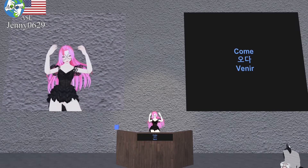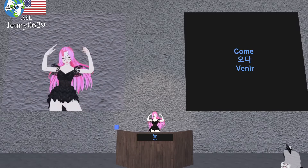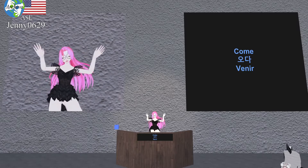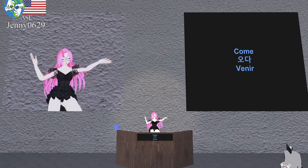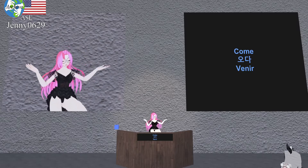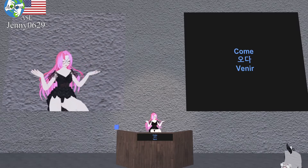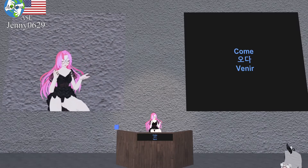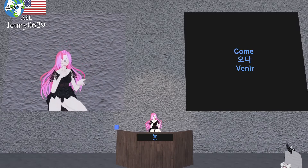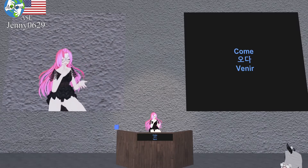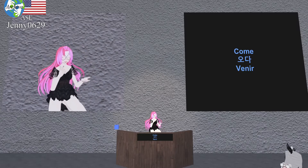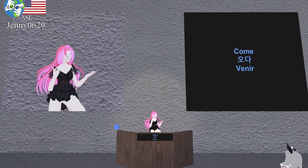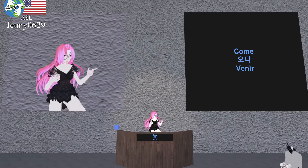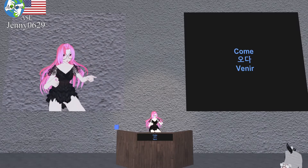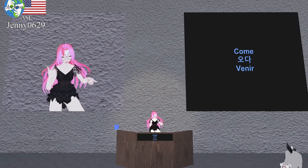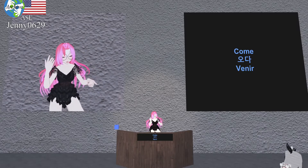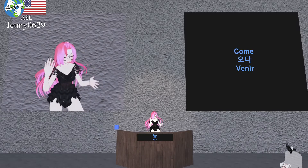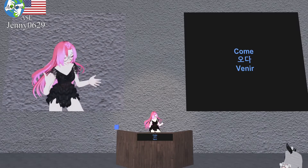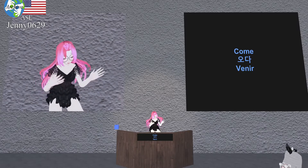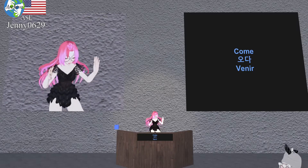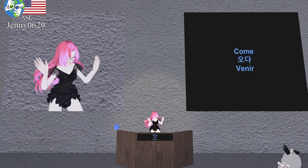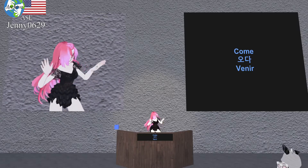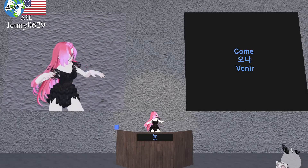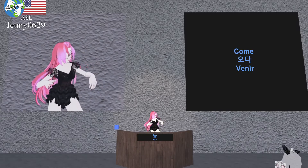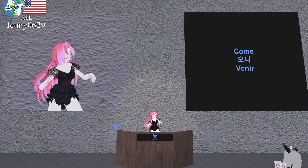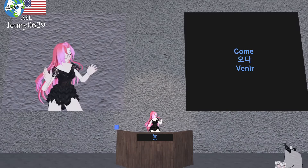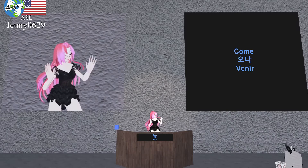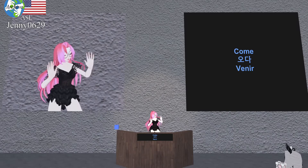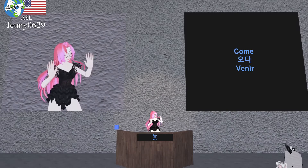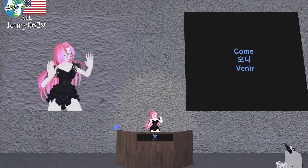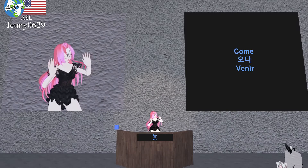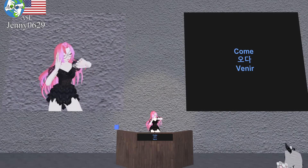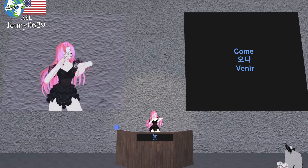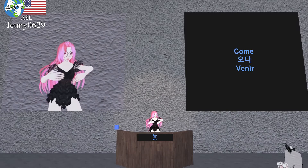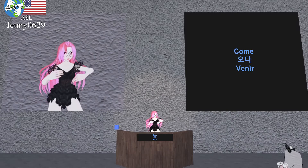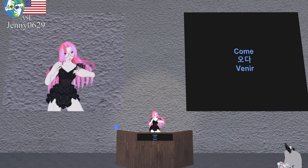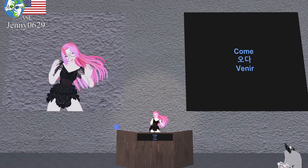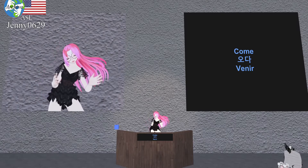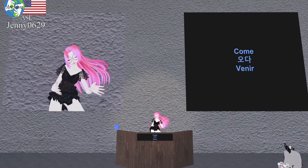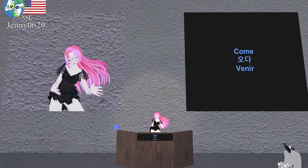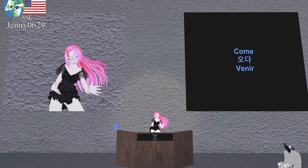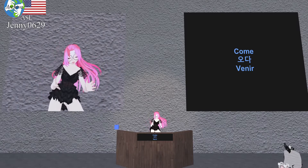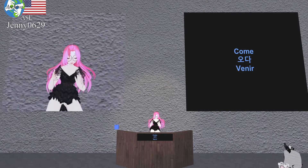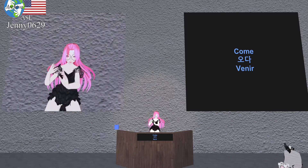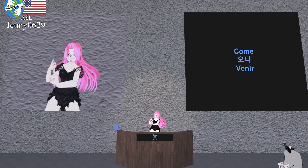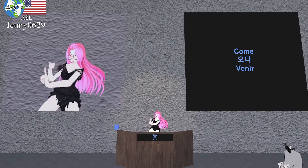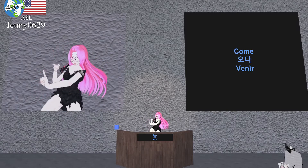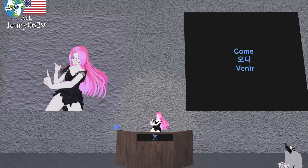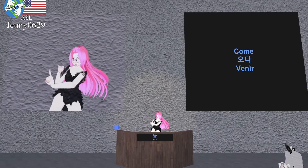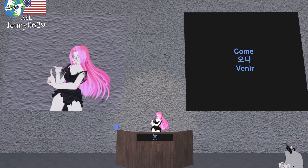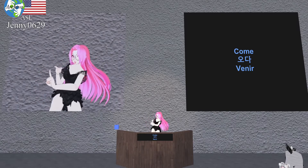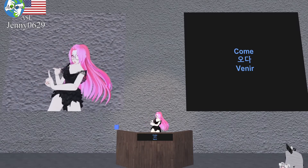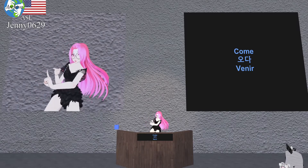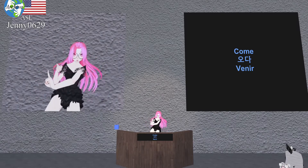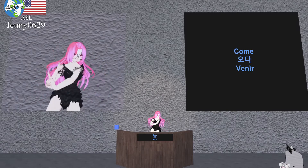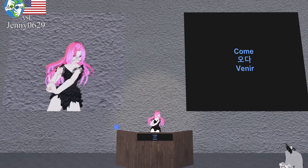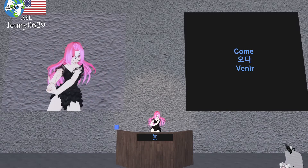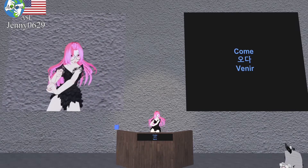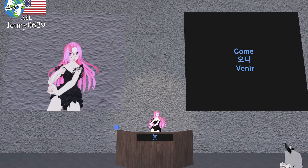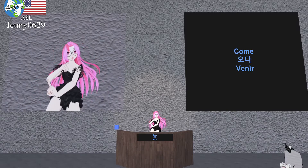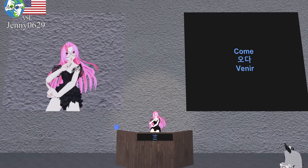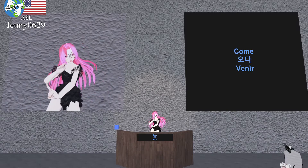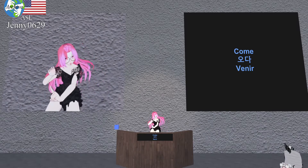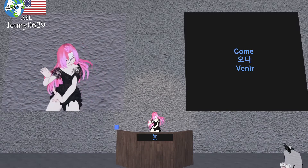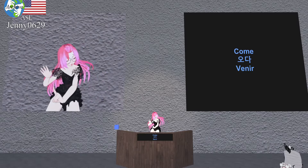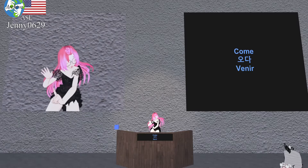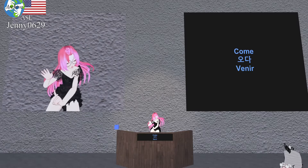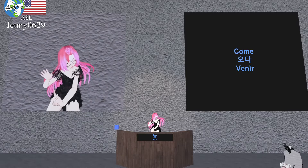said, I don't know who's here and why, whatever. So the most important things is you're gonna set it up.